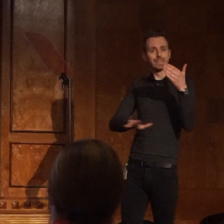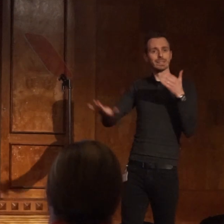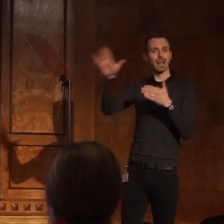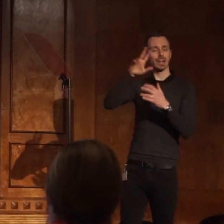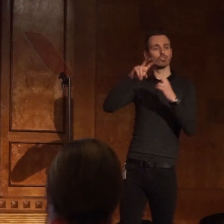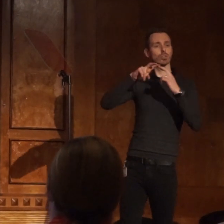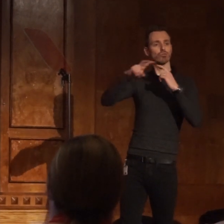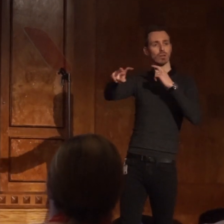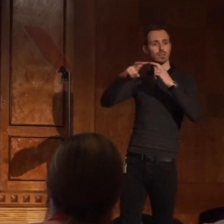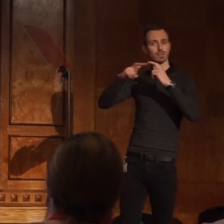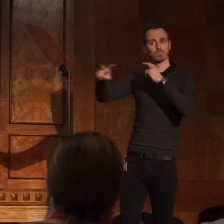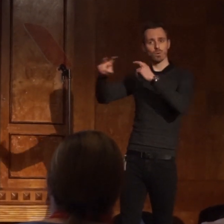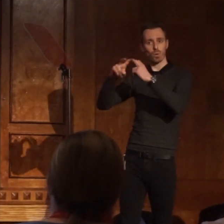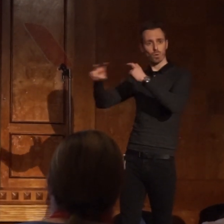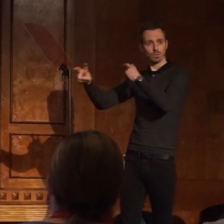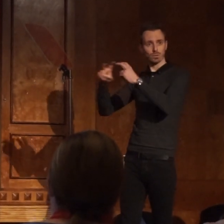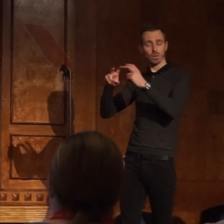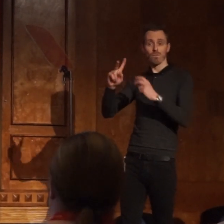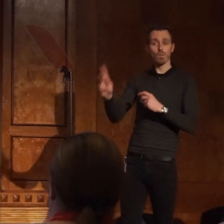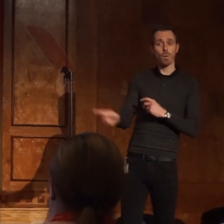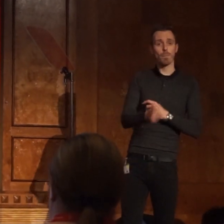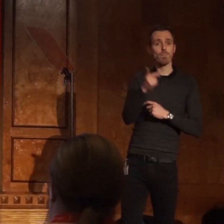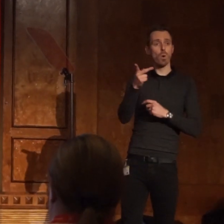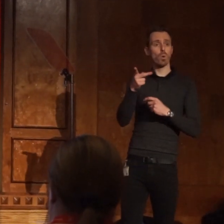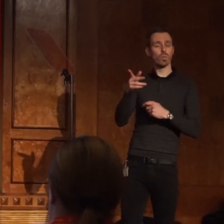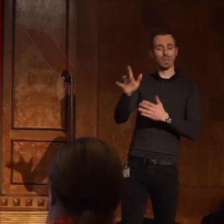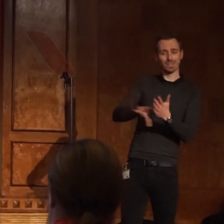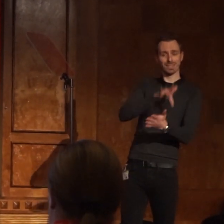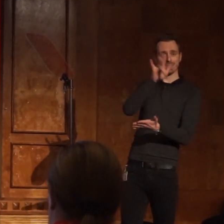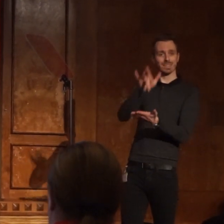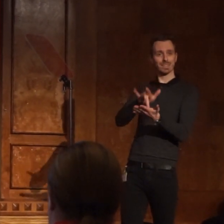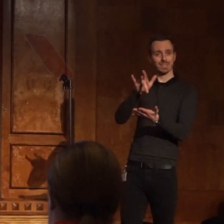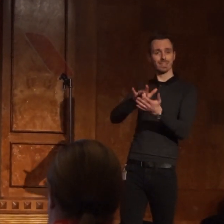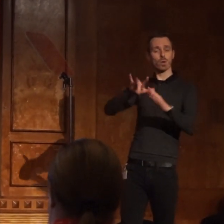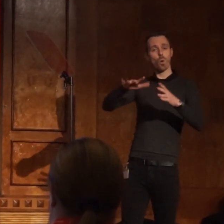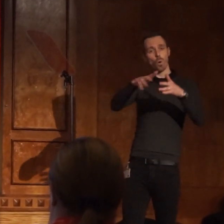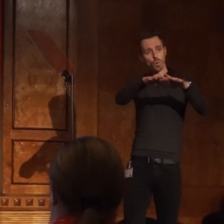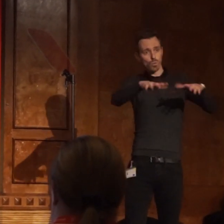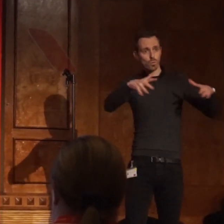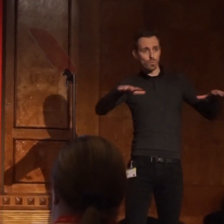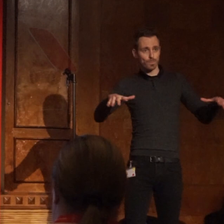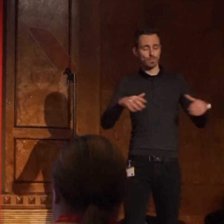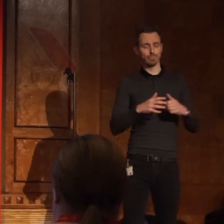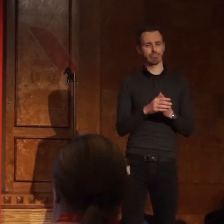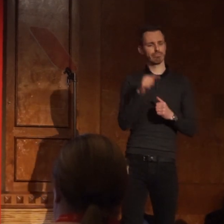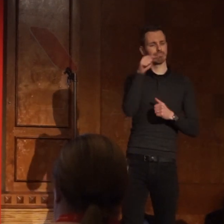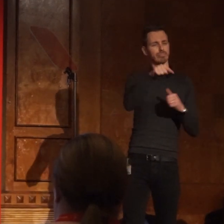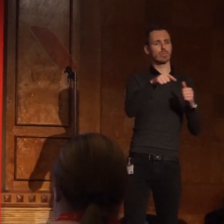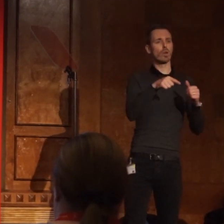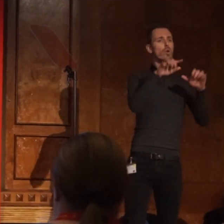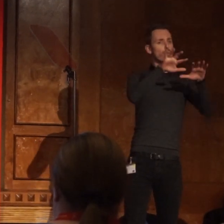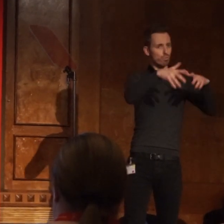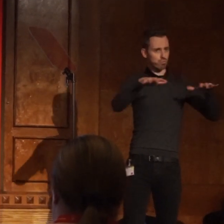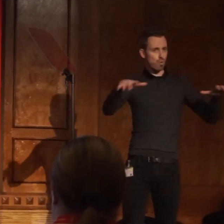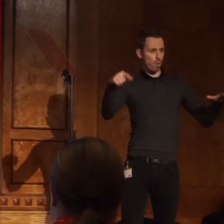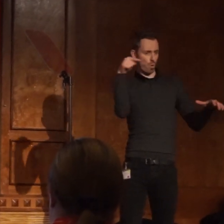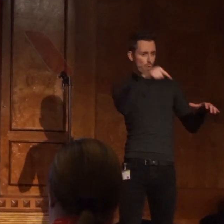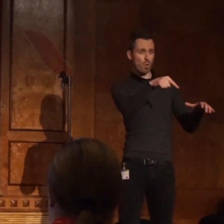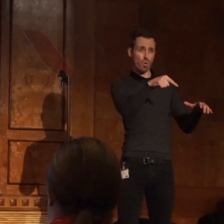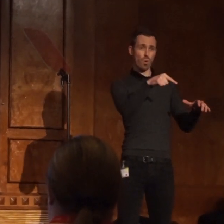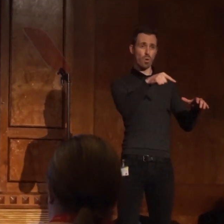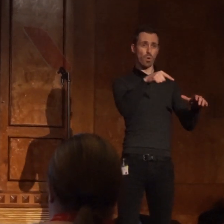urban and rural areas. Indeed, it's often the rural infrastructure that is in most need of